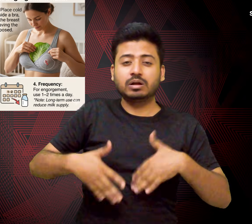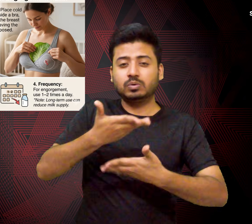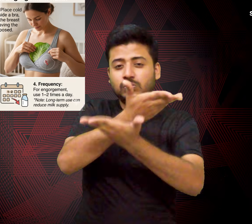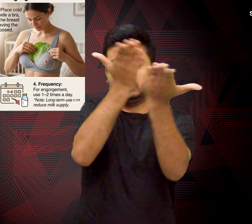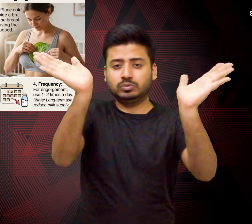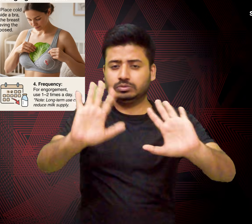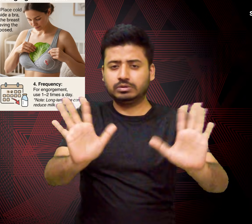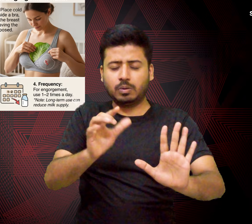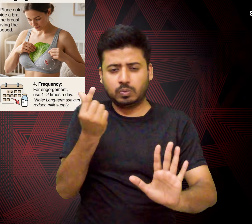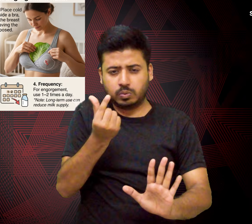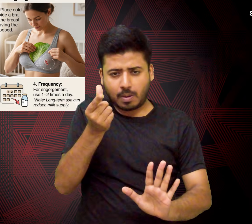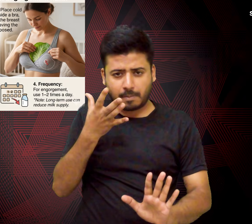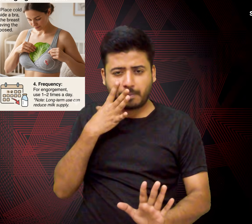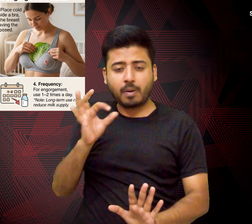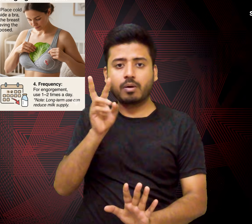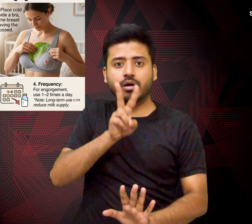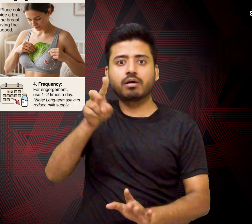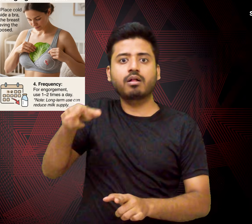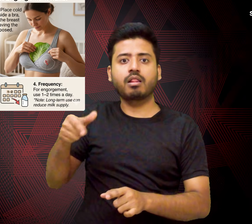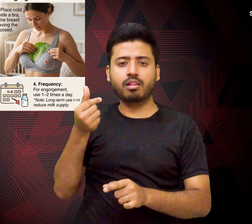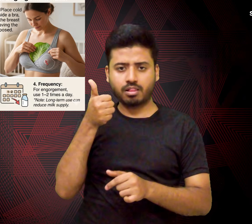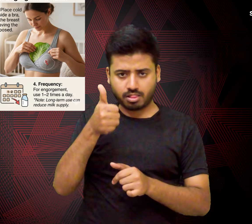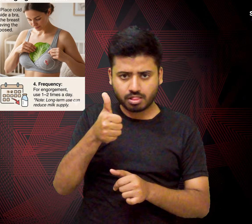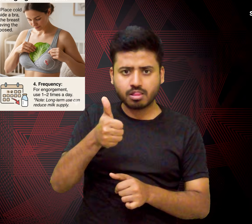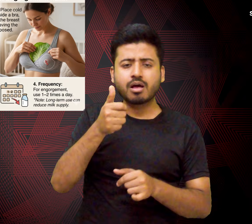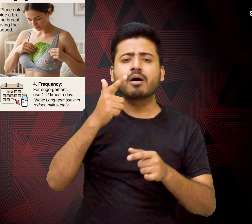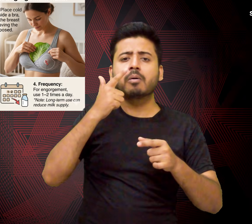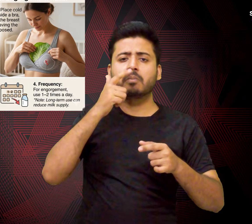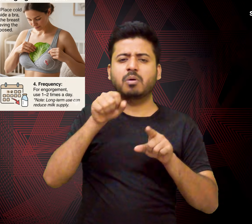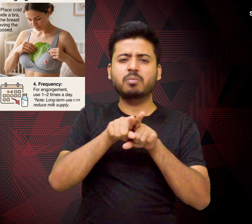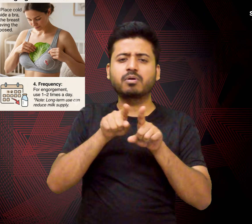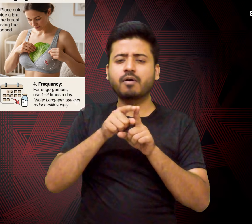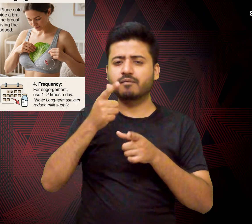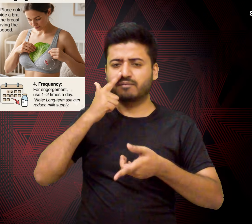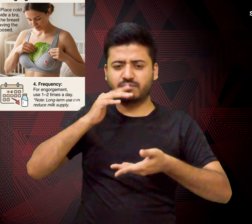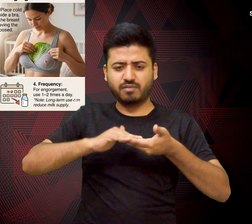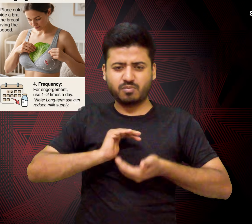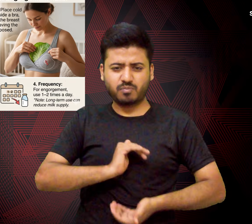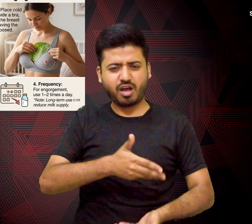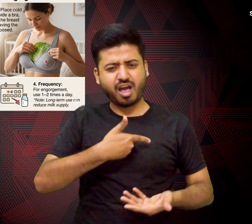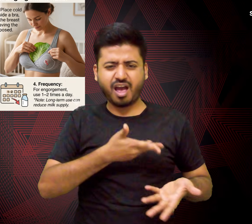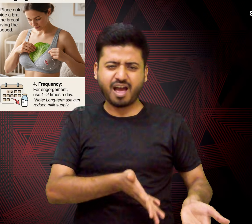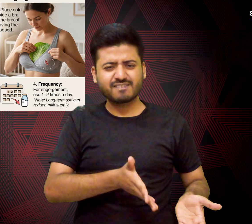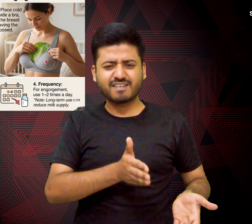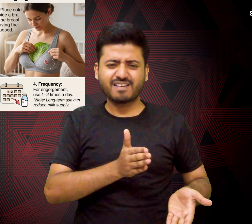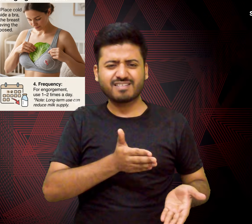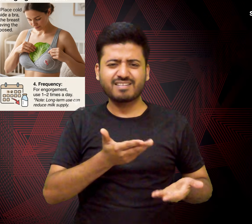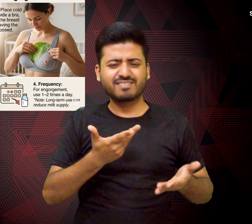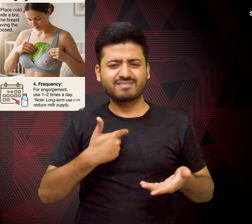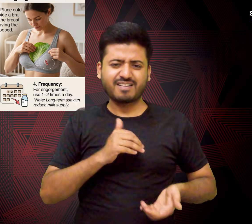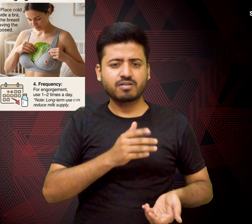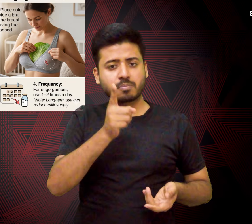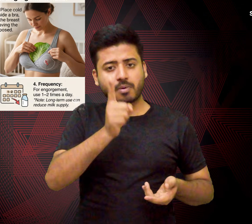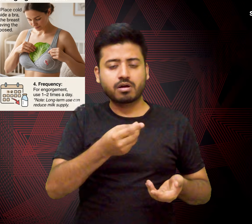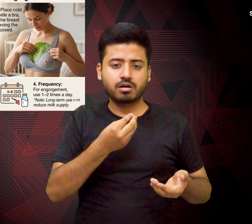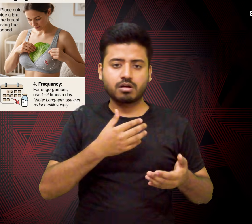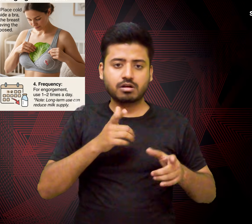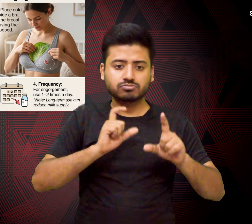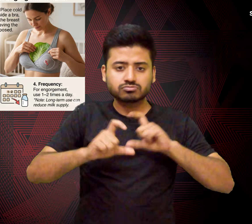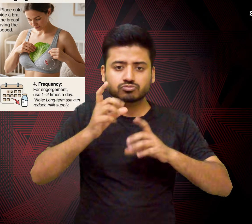white cabbage. Rinse the leaves thoroughly and pat them dry. Chill. Place the leaves in the refrigerator to cool them, which provides